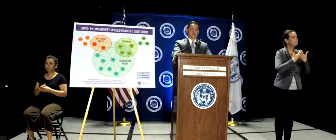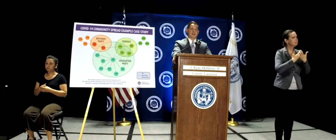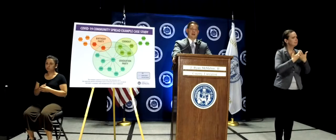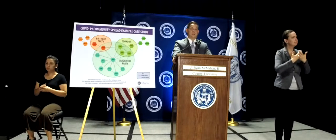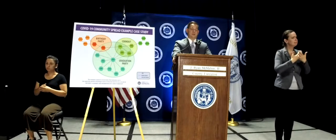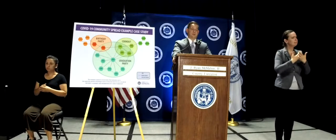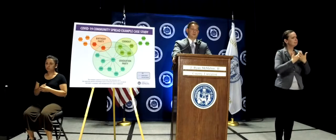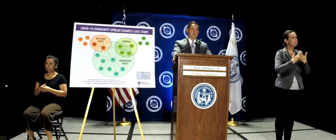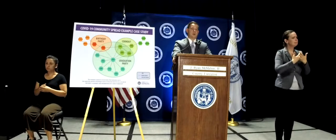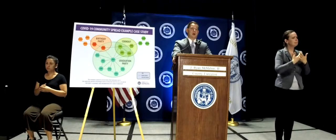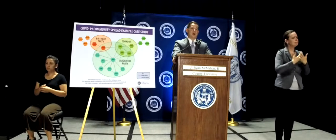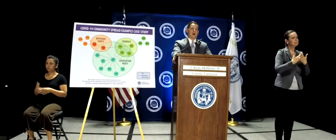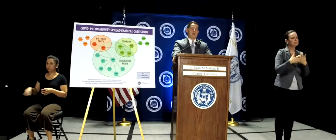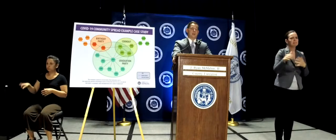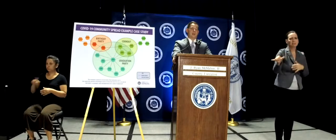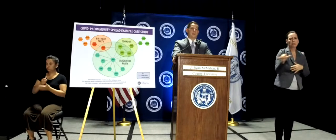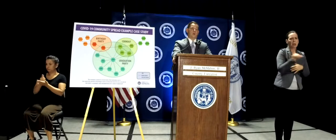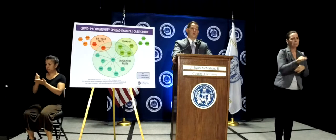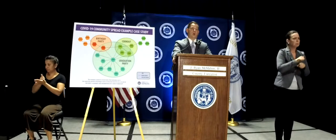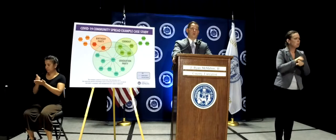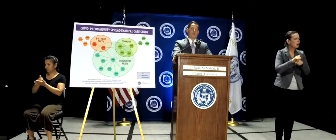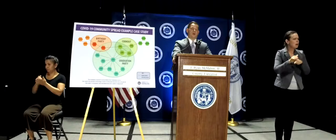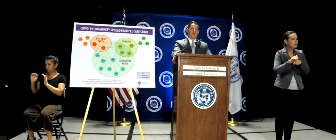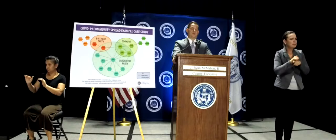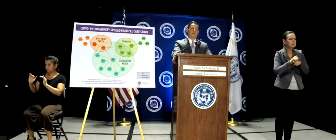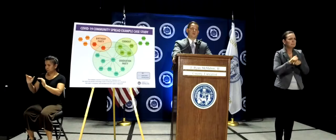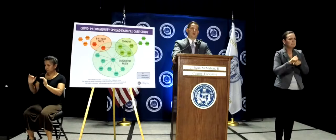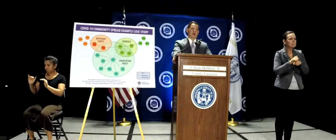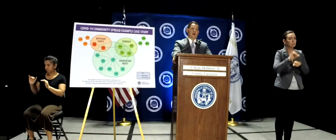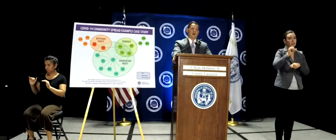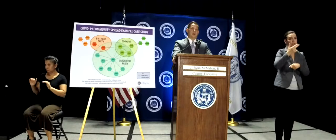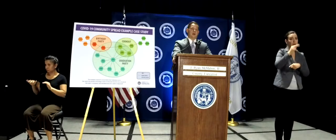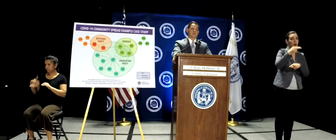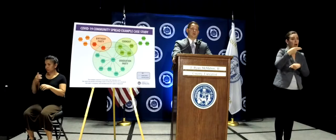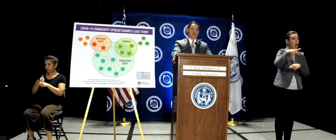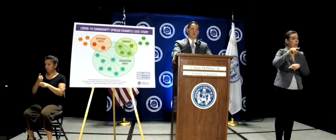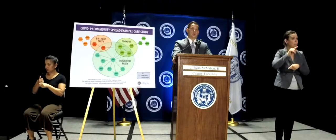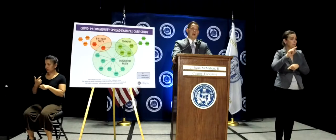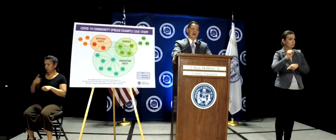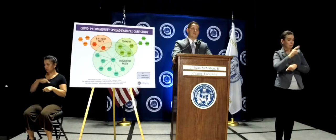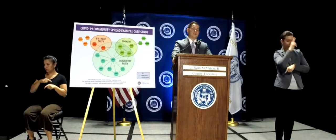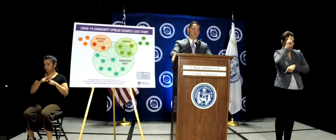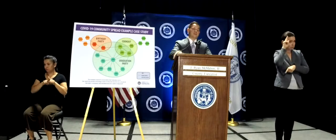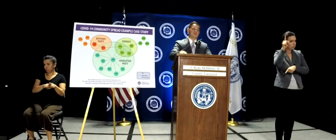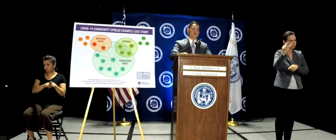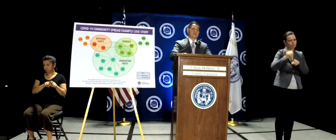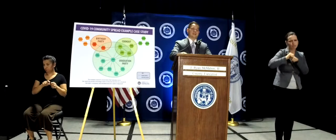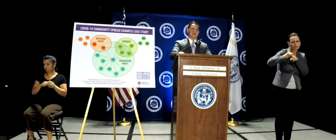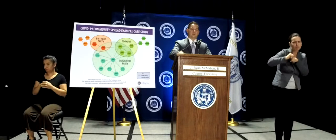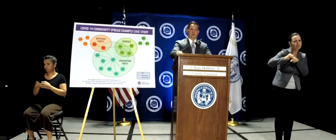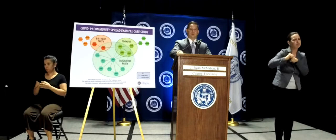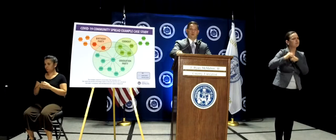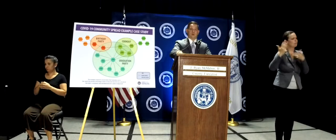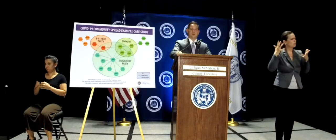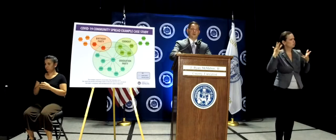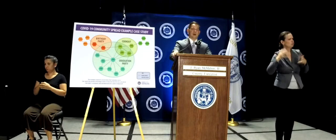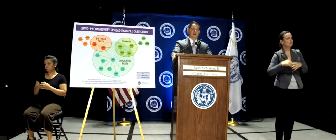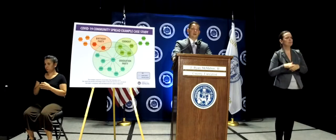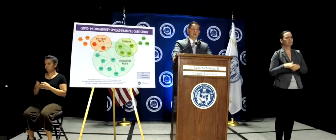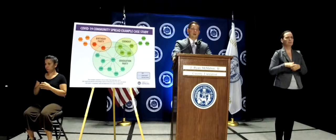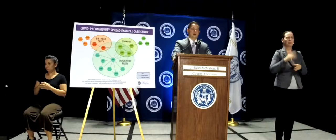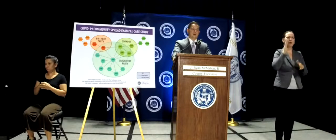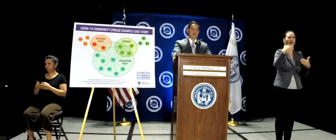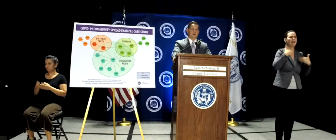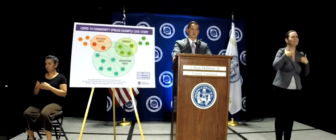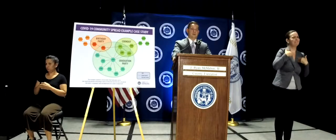training through Johns Hopkins, and then they will work with us, and I'm sure we will have a specific team really focused in